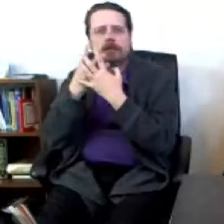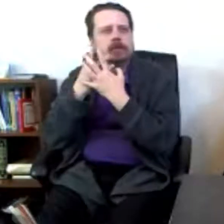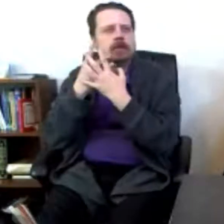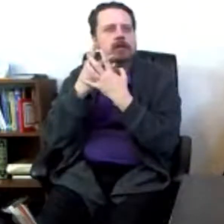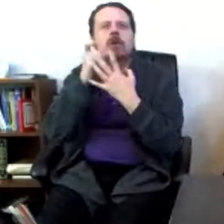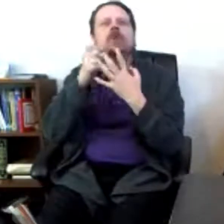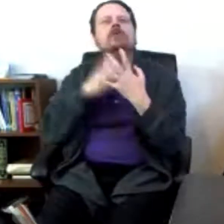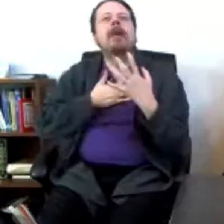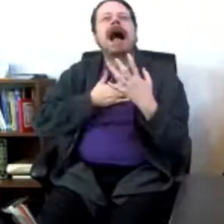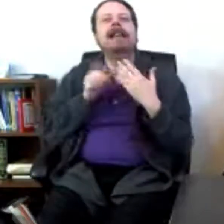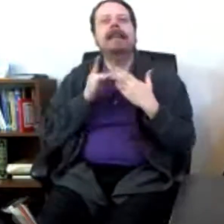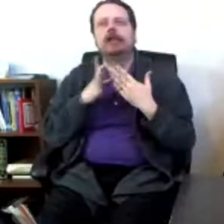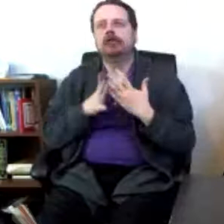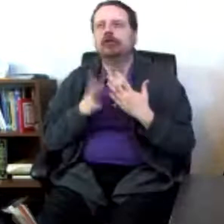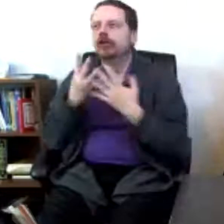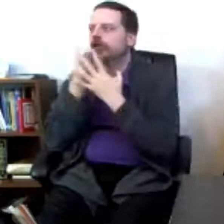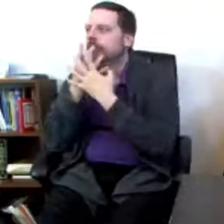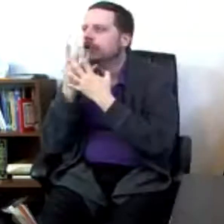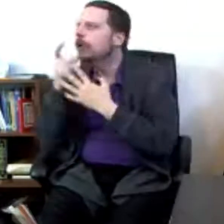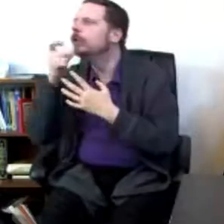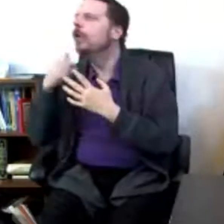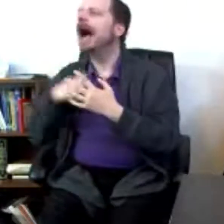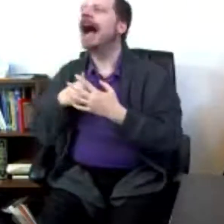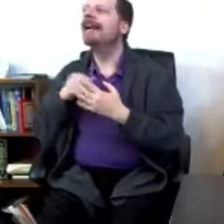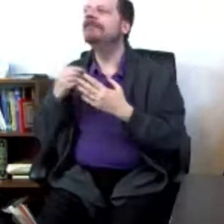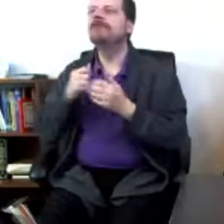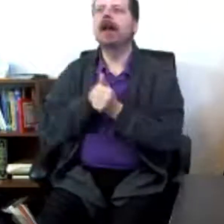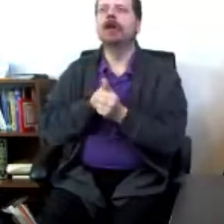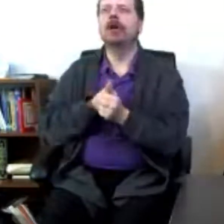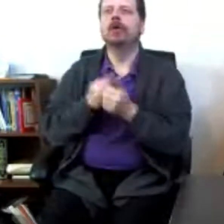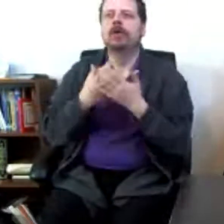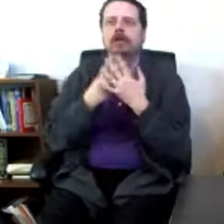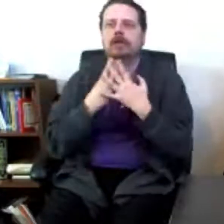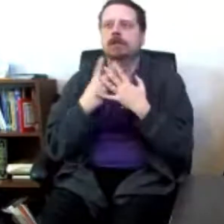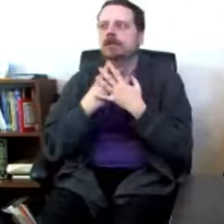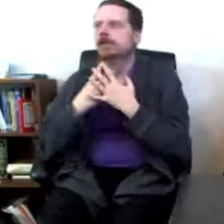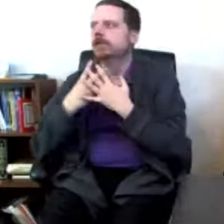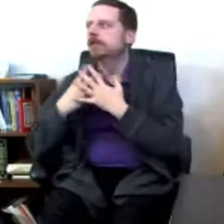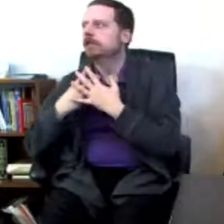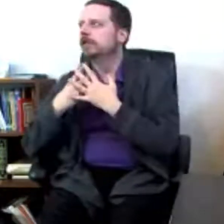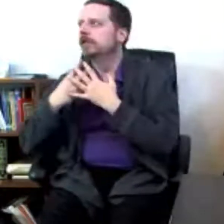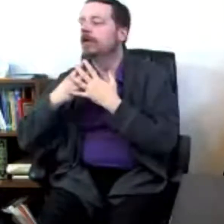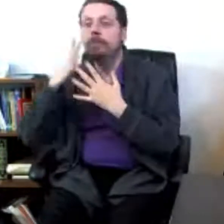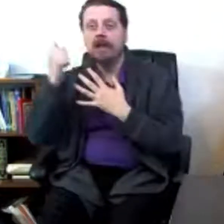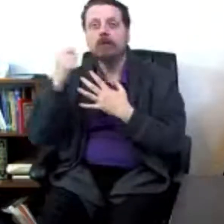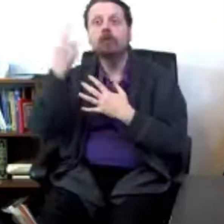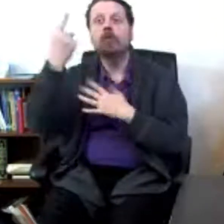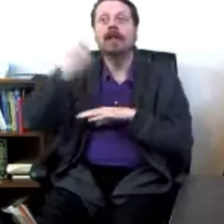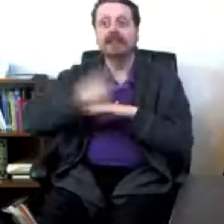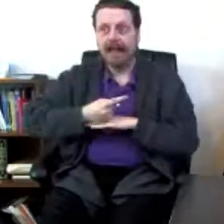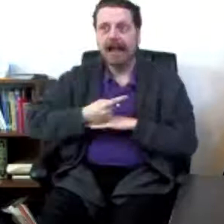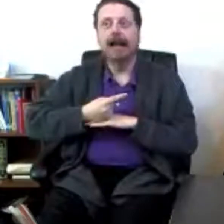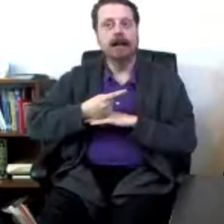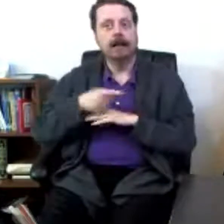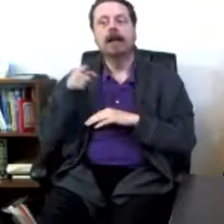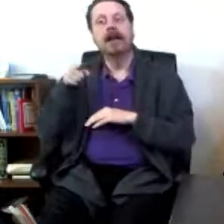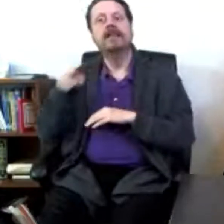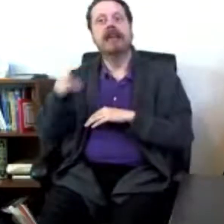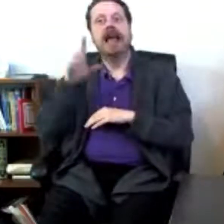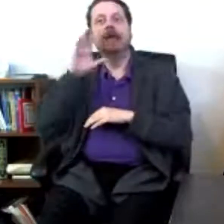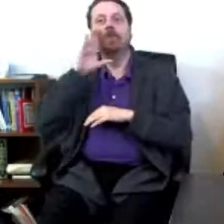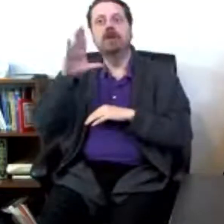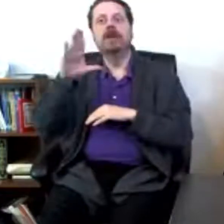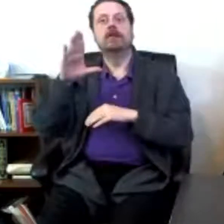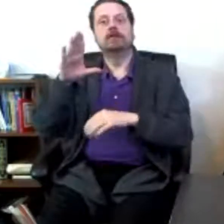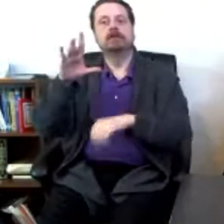for a leader, whom they follow, because they will reach where their leader